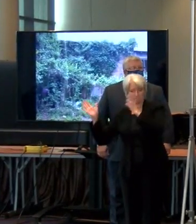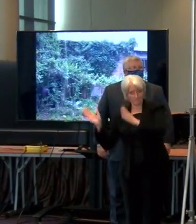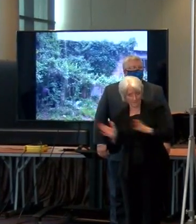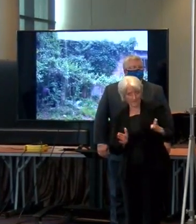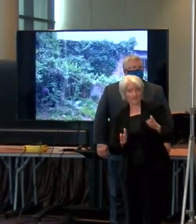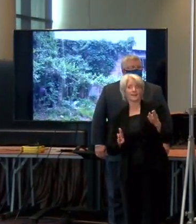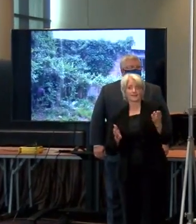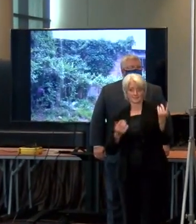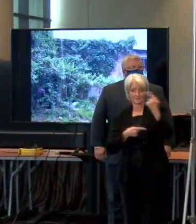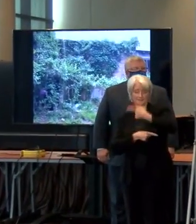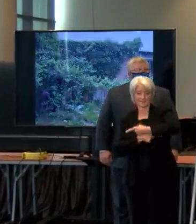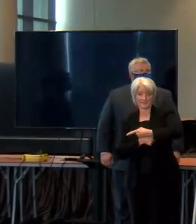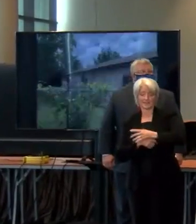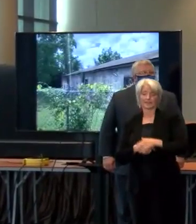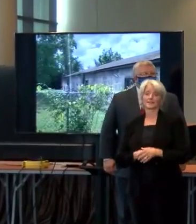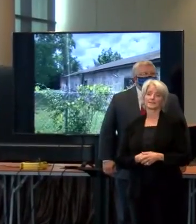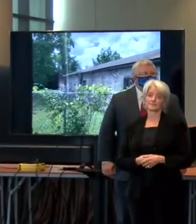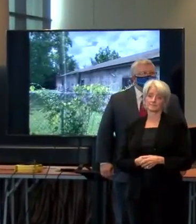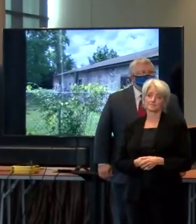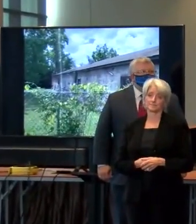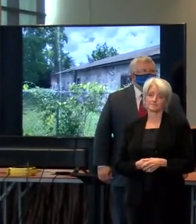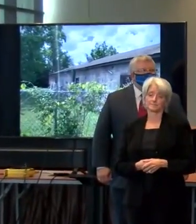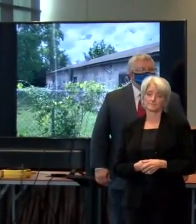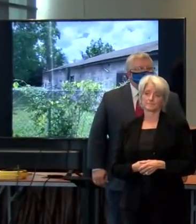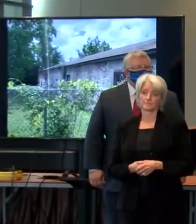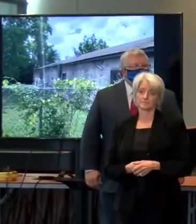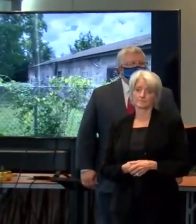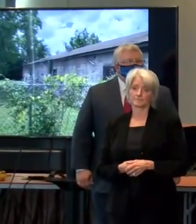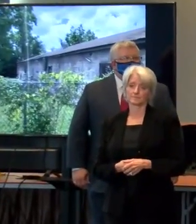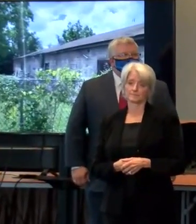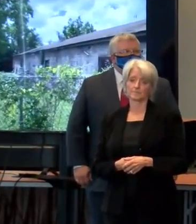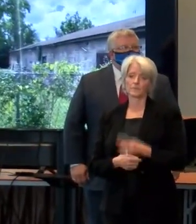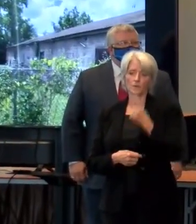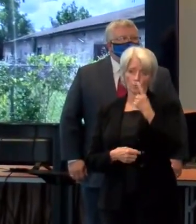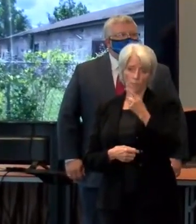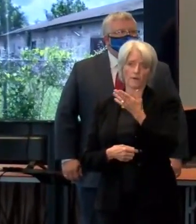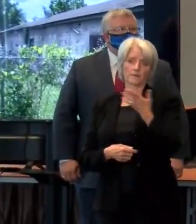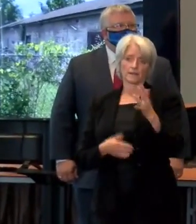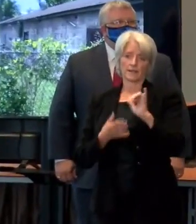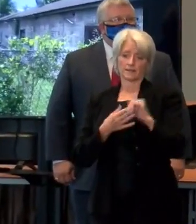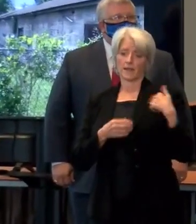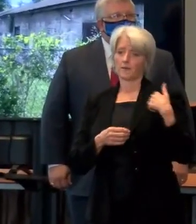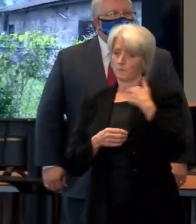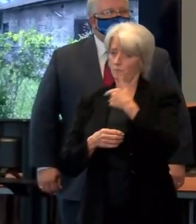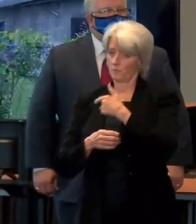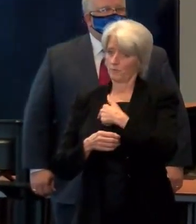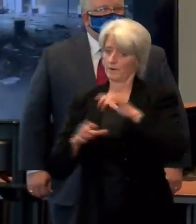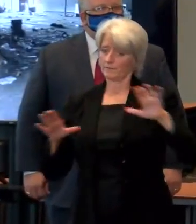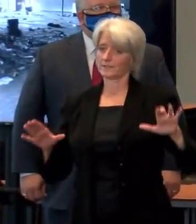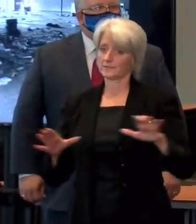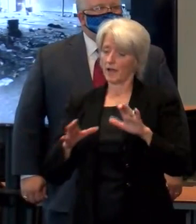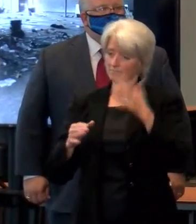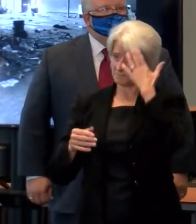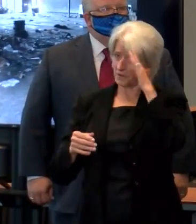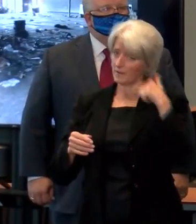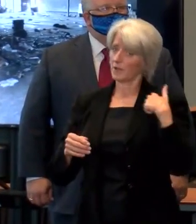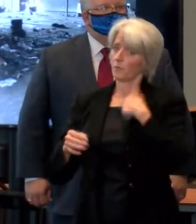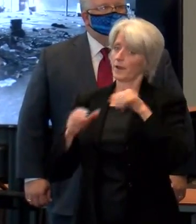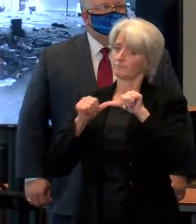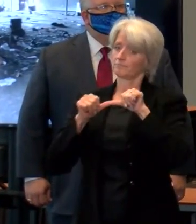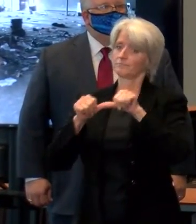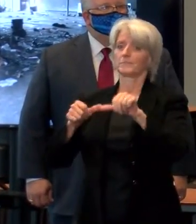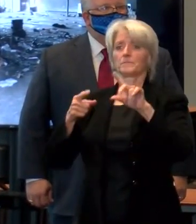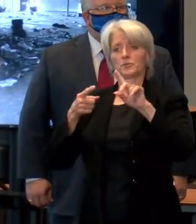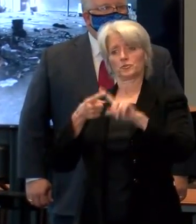things that we've done as we continue to demonstrate what Unite Little Rock